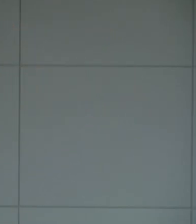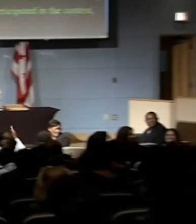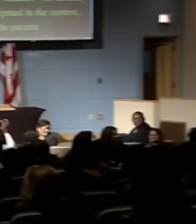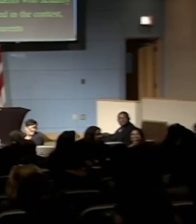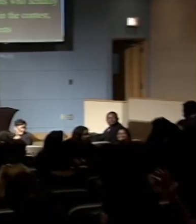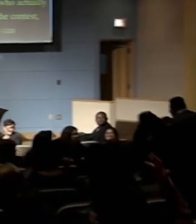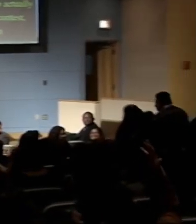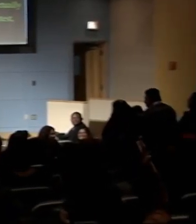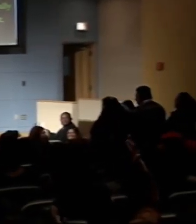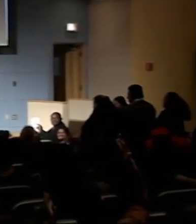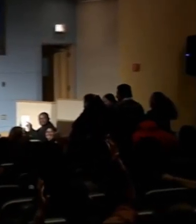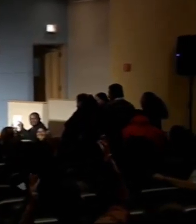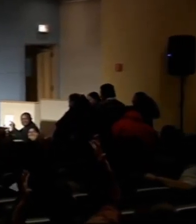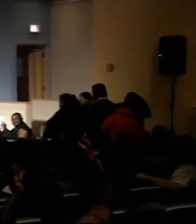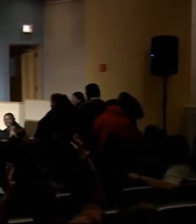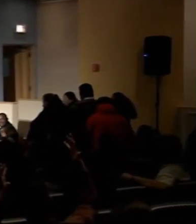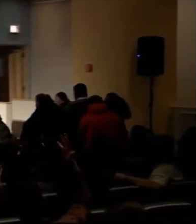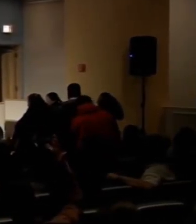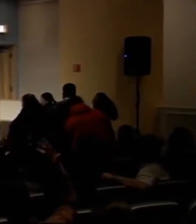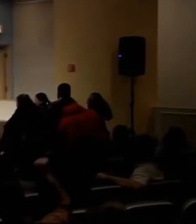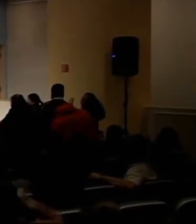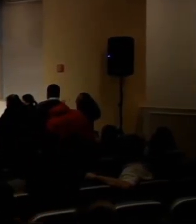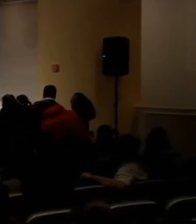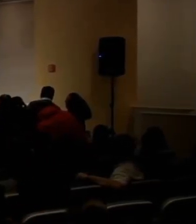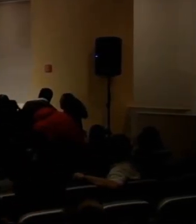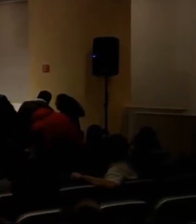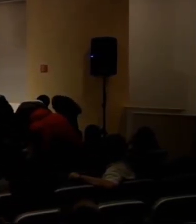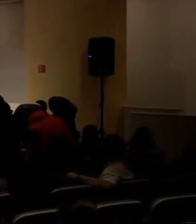Dr. Jane Norman.